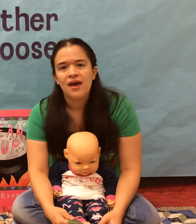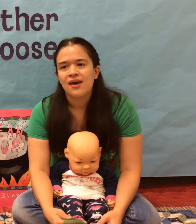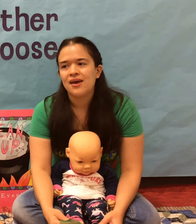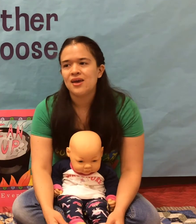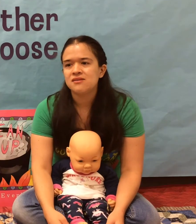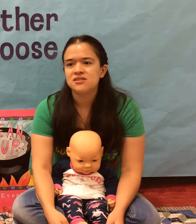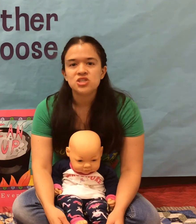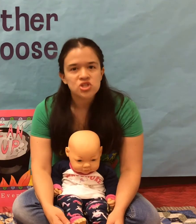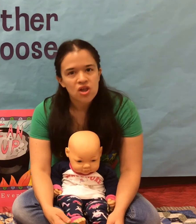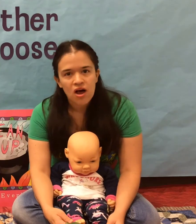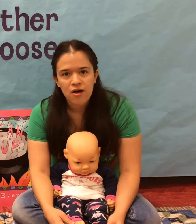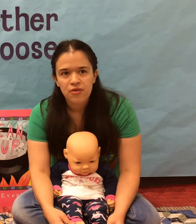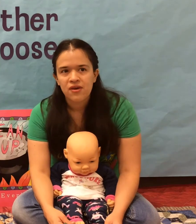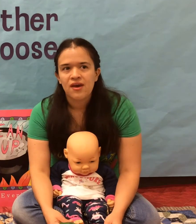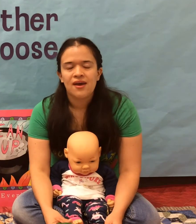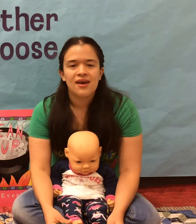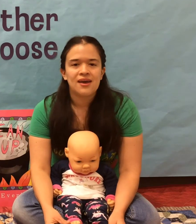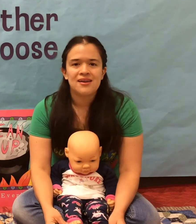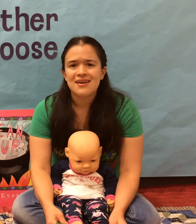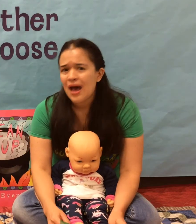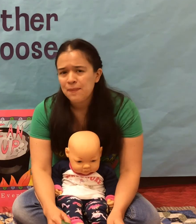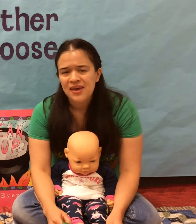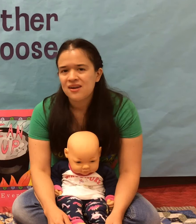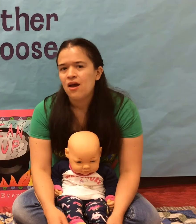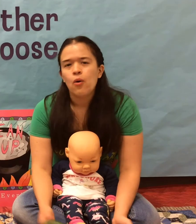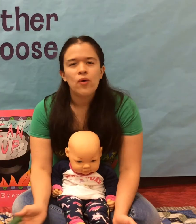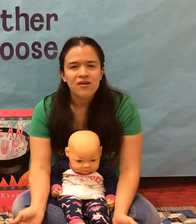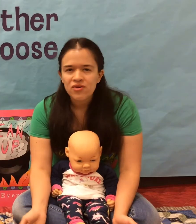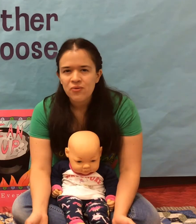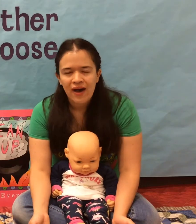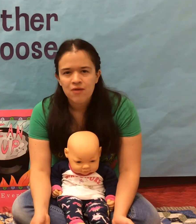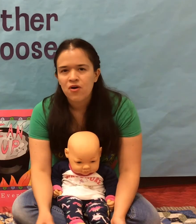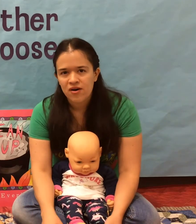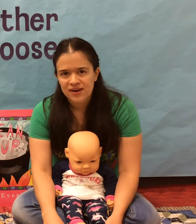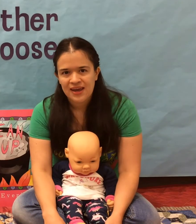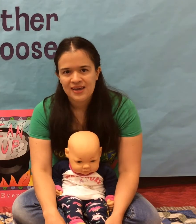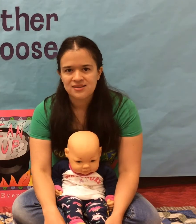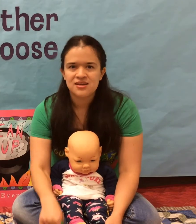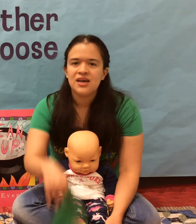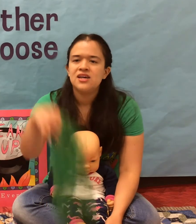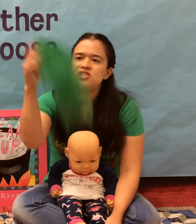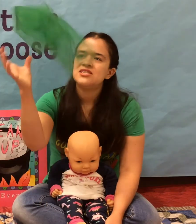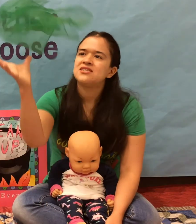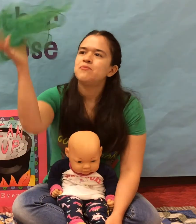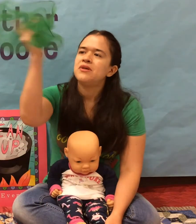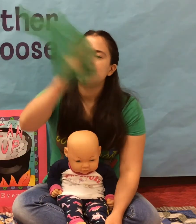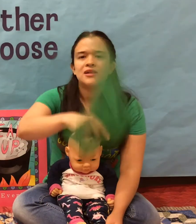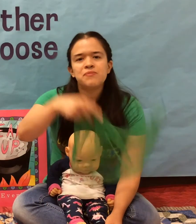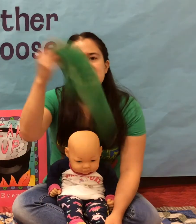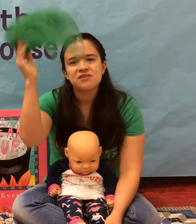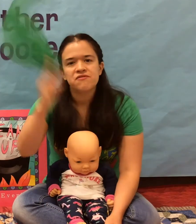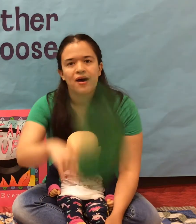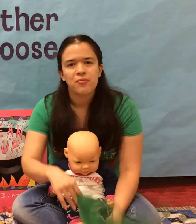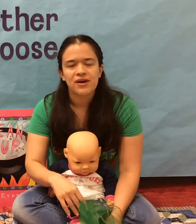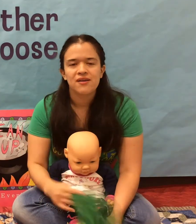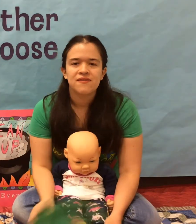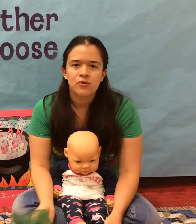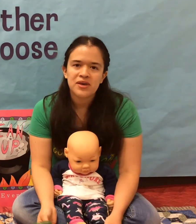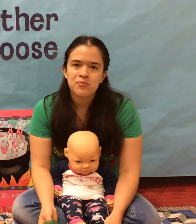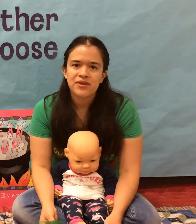a dishcloth, a napkin, whatever you have on hand. Just some little piece of fabric that we can play